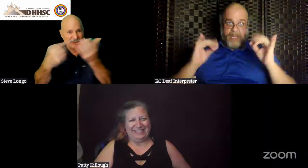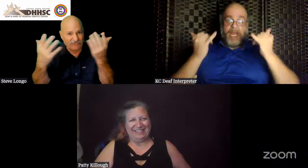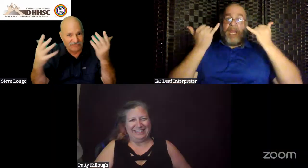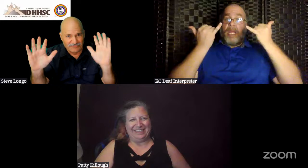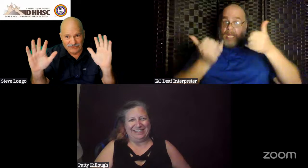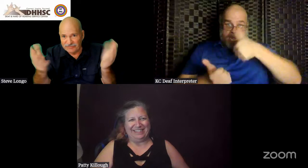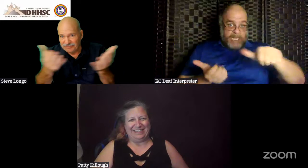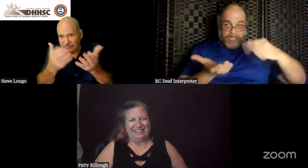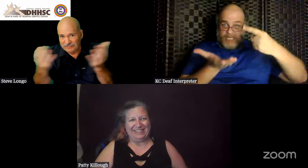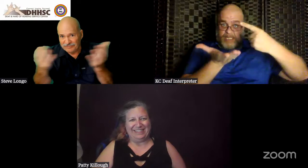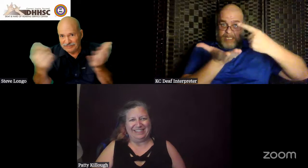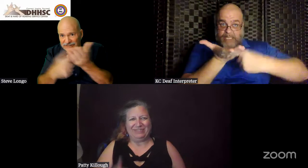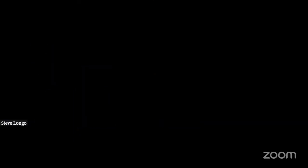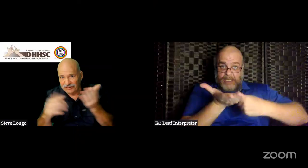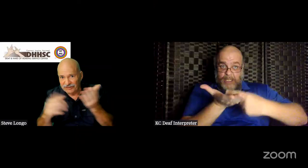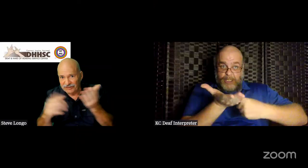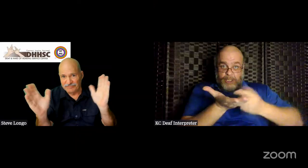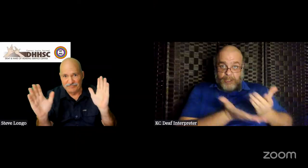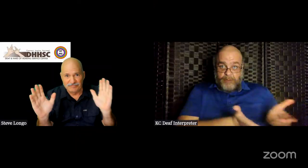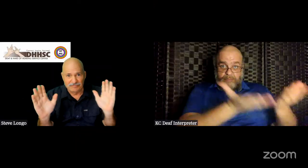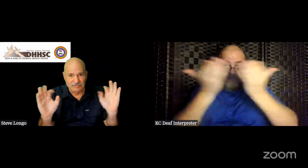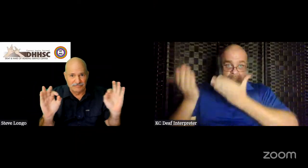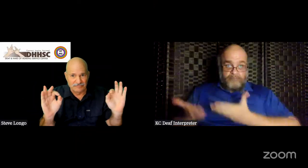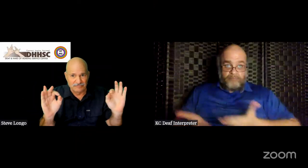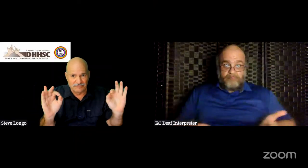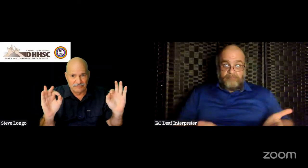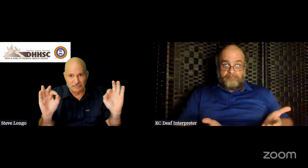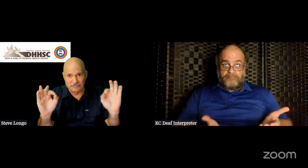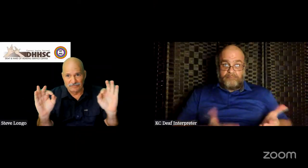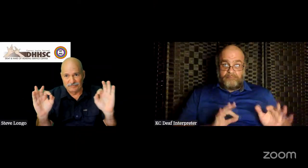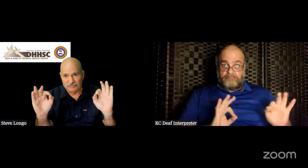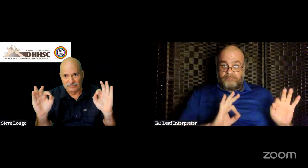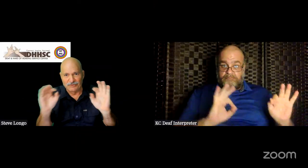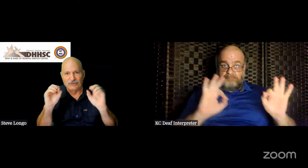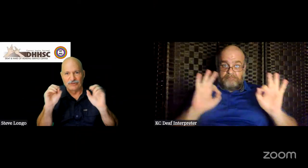Okay. And now, any more discussion?